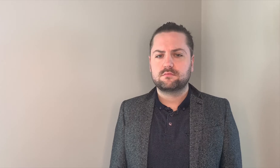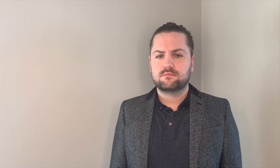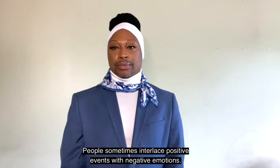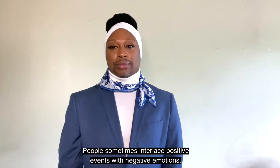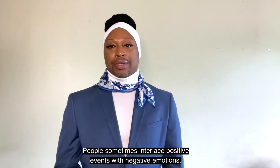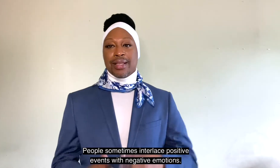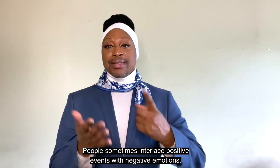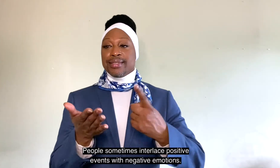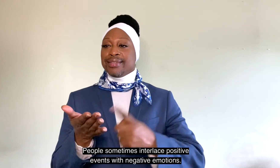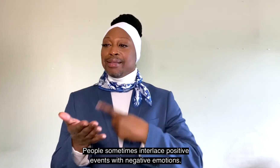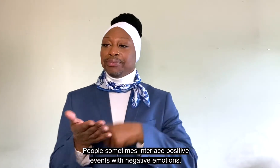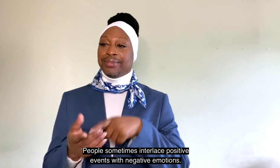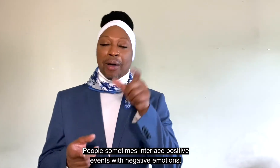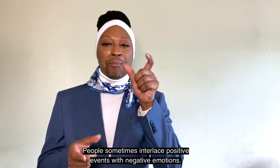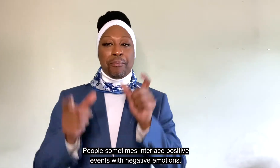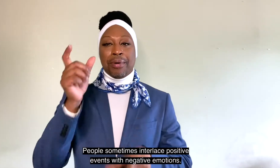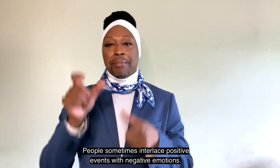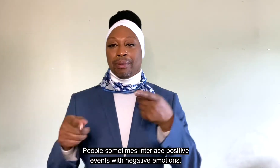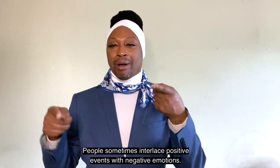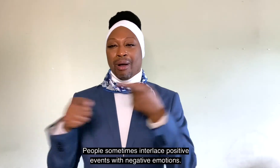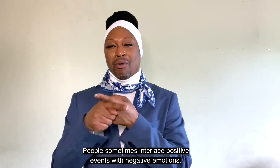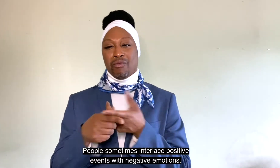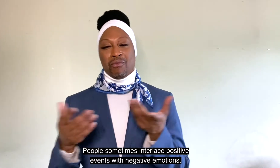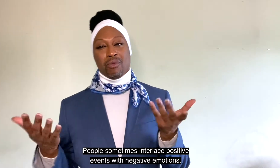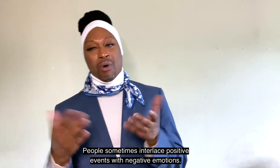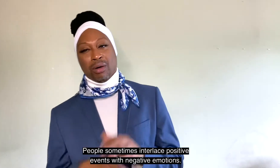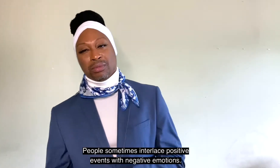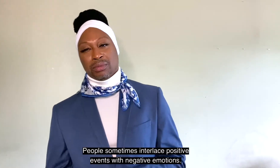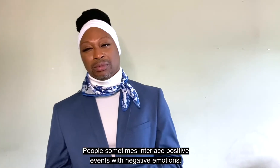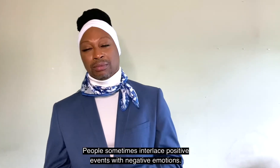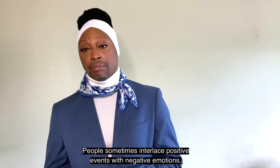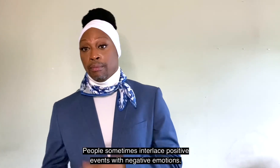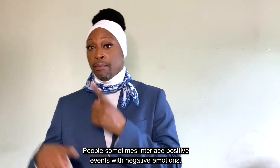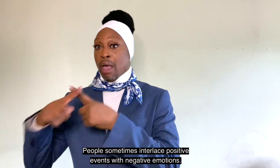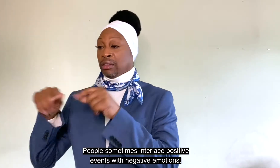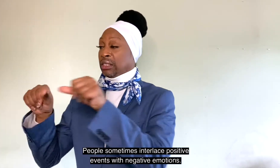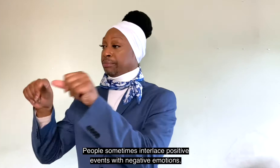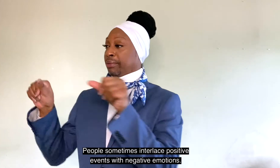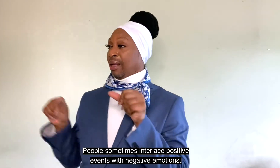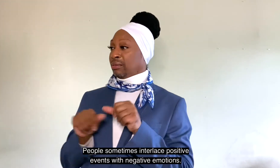People sometimes interlace positive events with negative emotions.